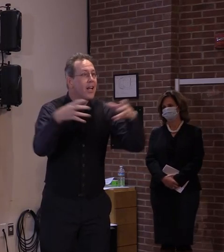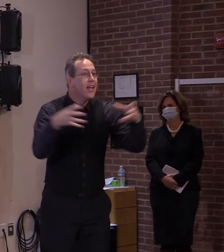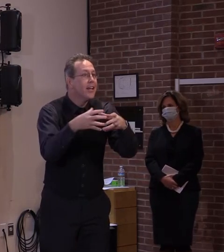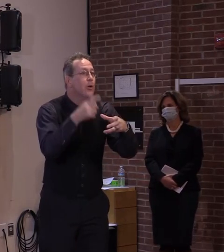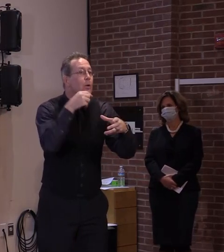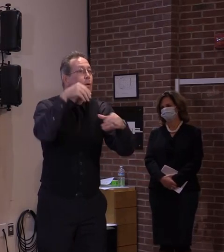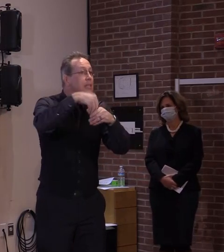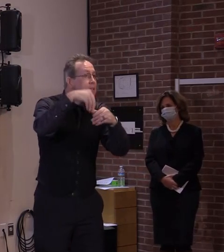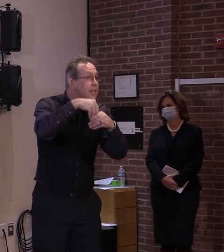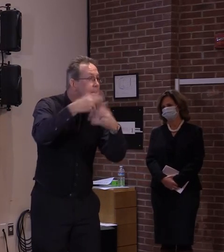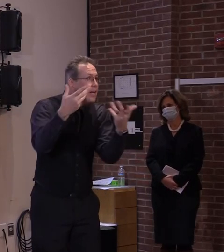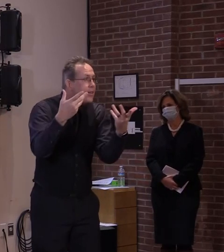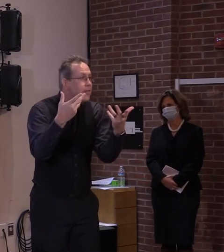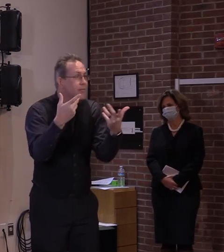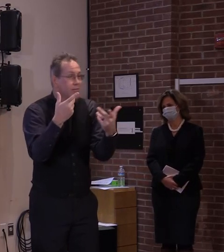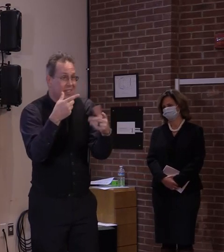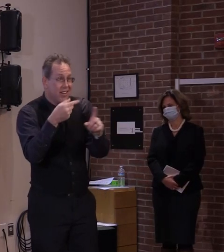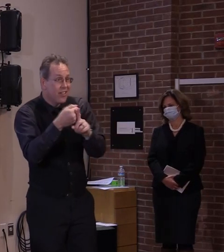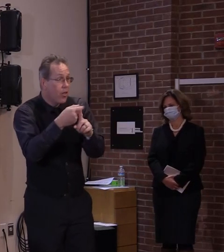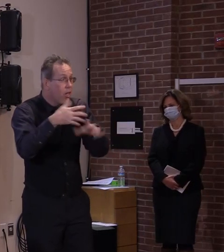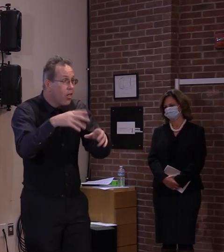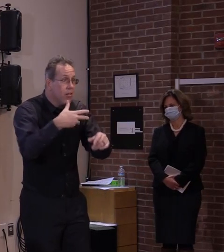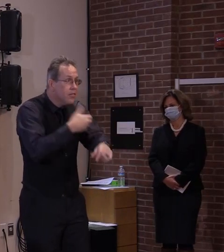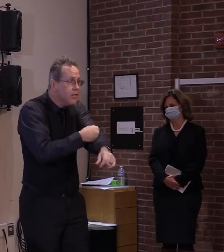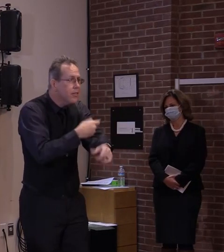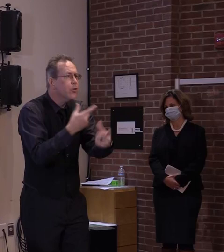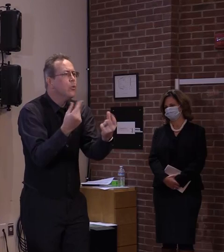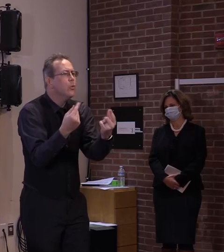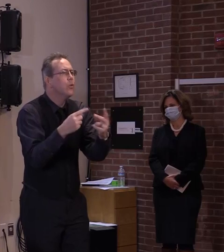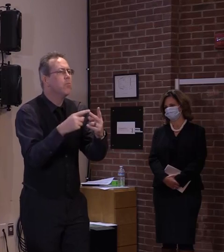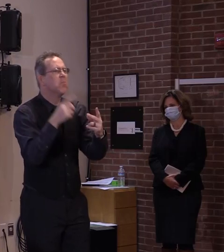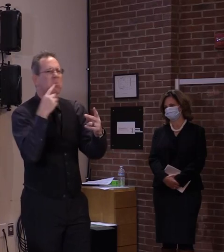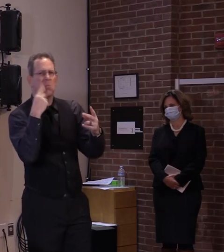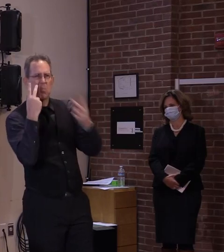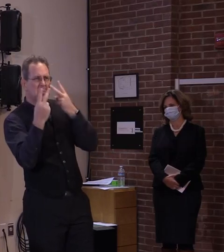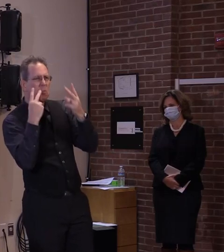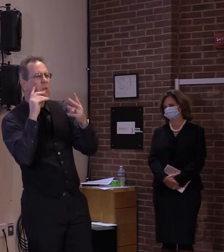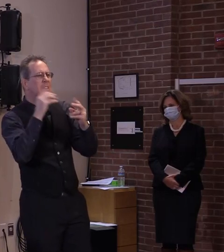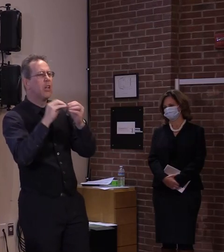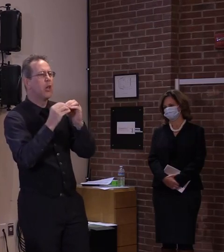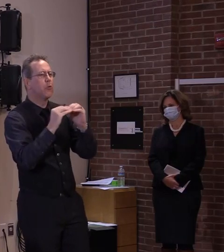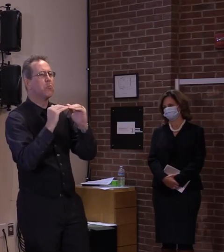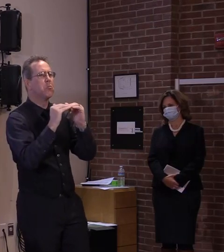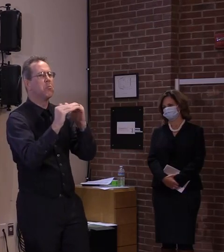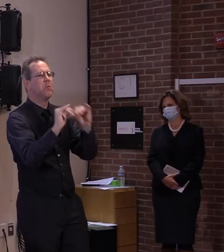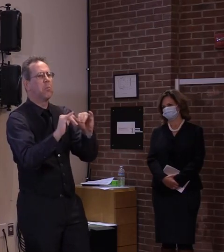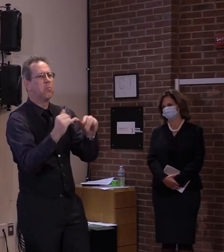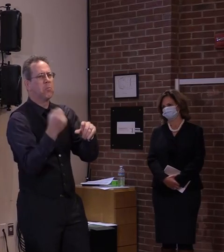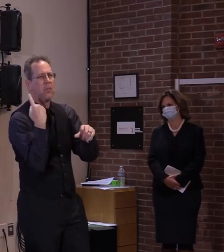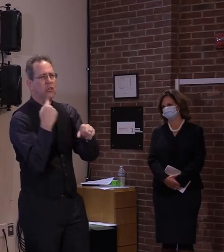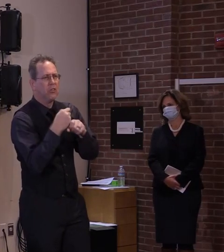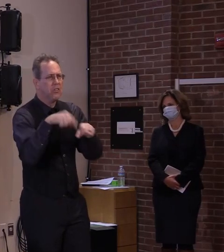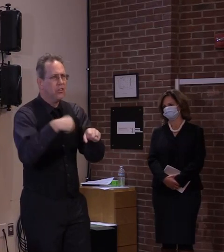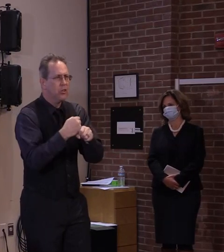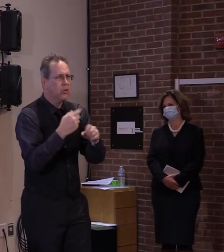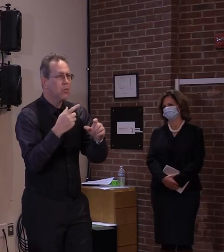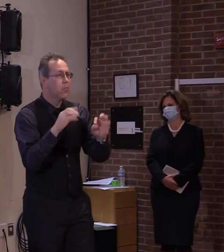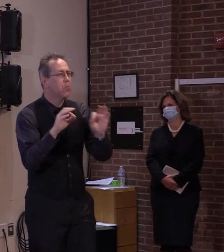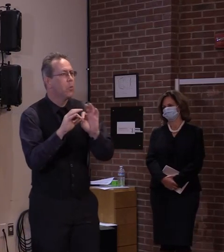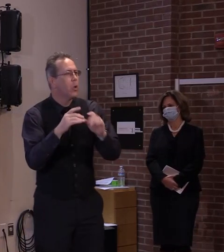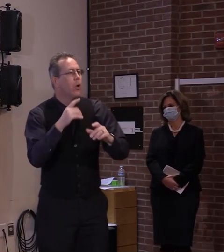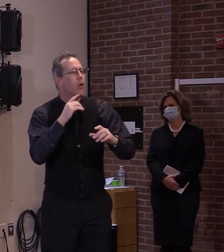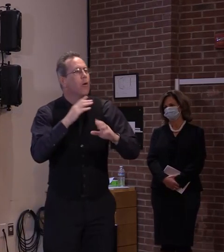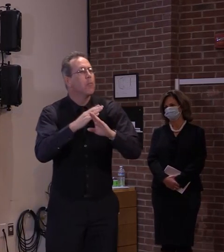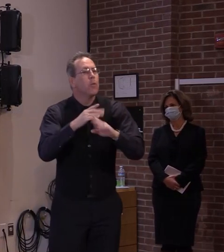and a similar example of what we experienced last year. It just gives us a sense of how we need to protect those that are most vulnerable, need to